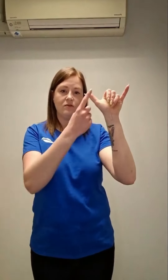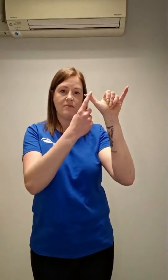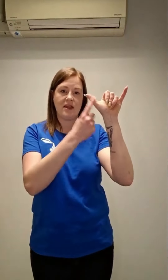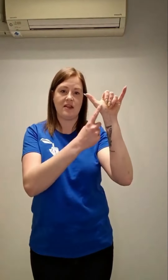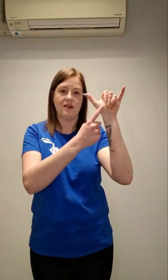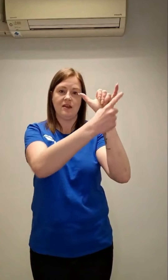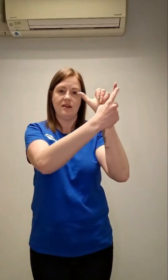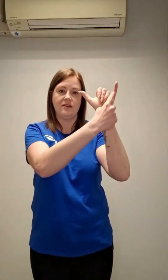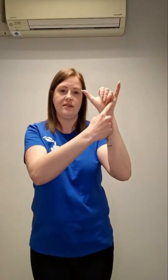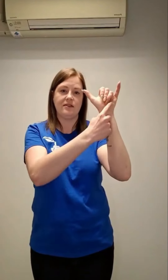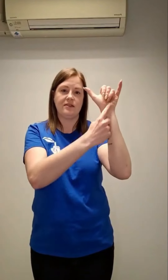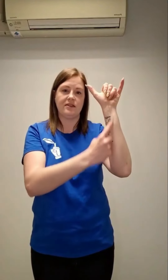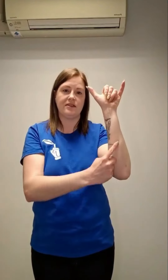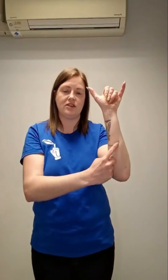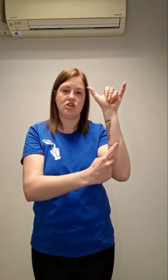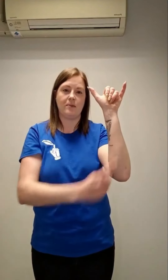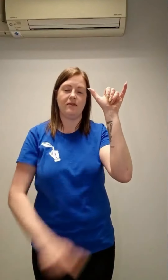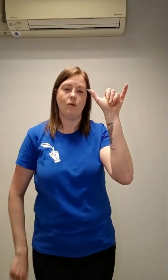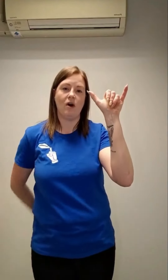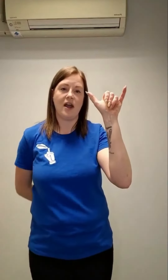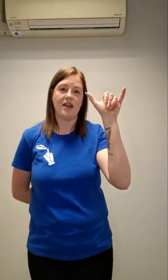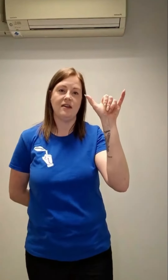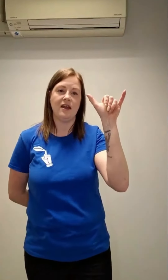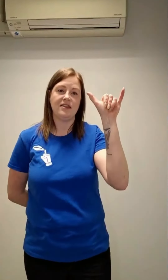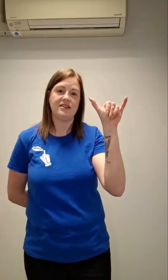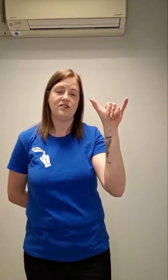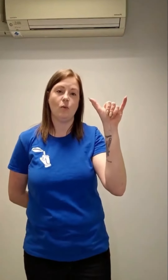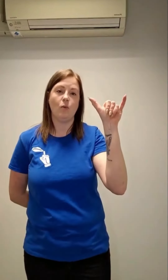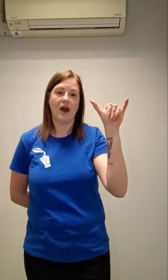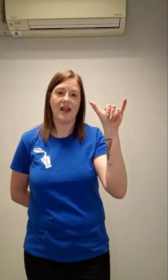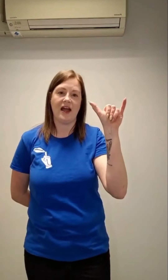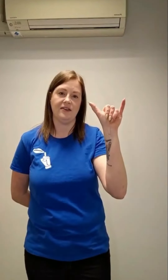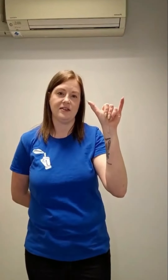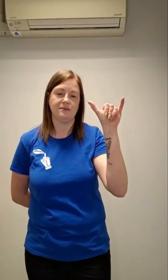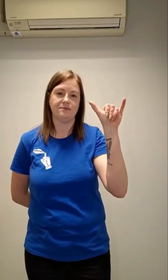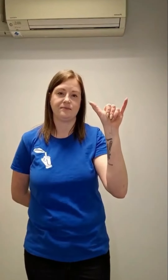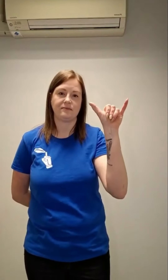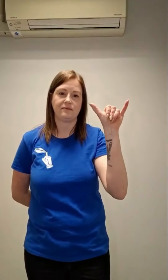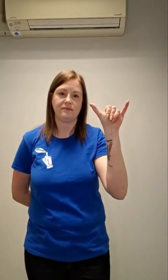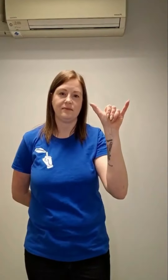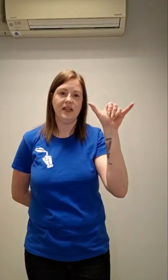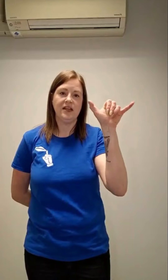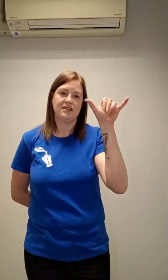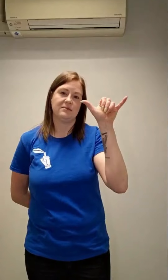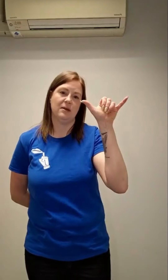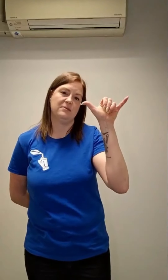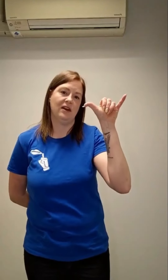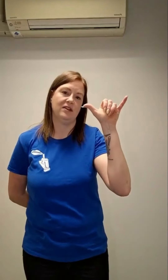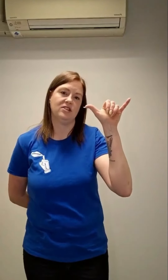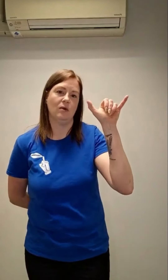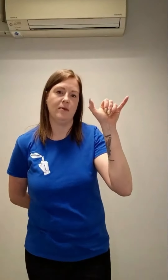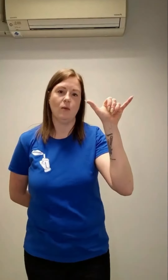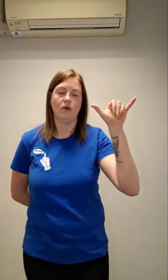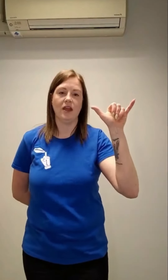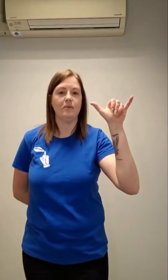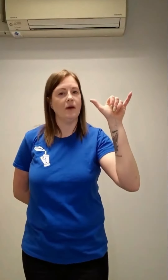make the shape of a Y. This is your Y hand. Sometimes mine like to go a bit wonky, but